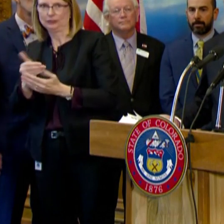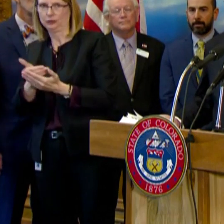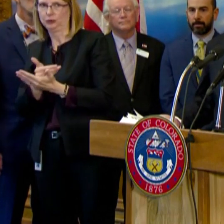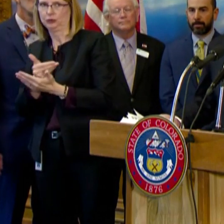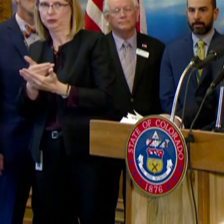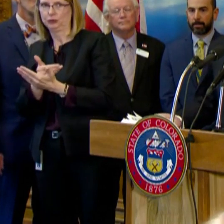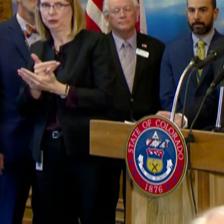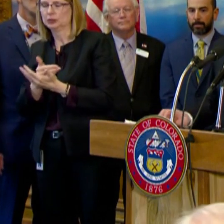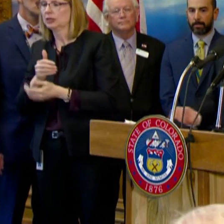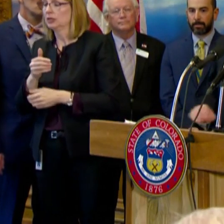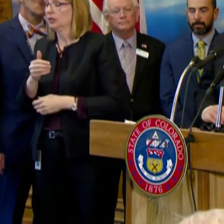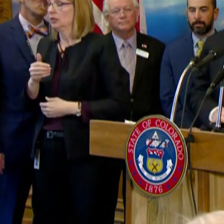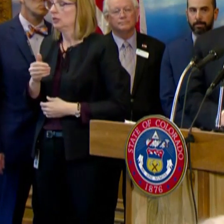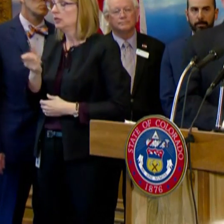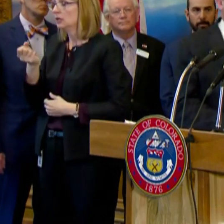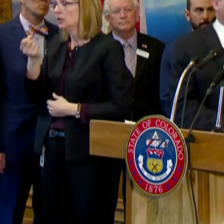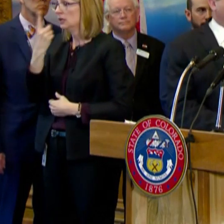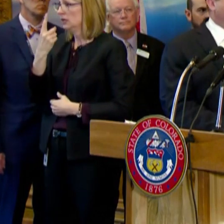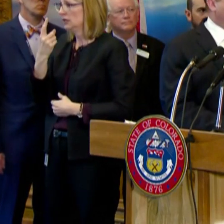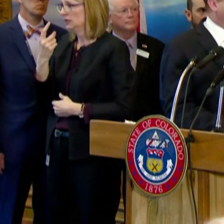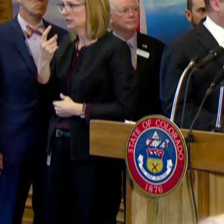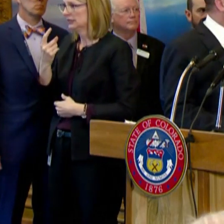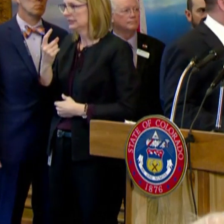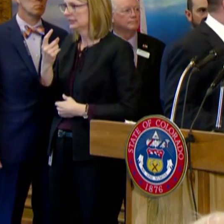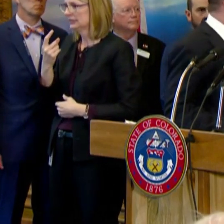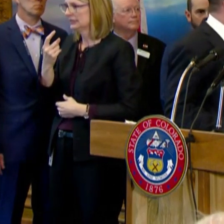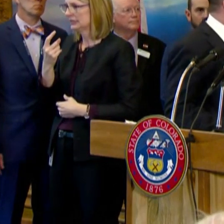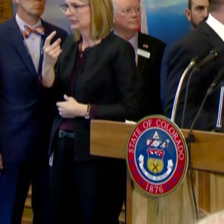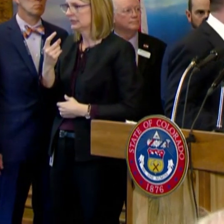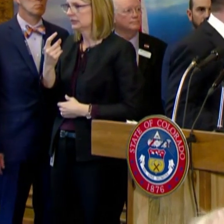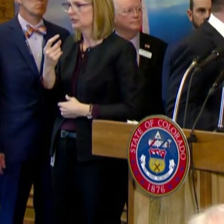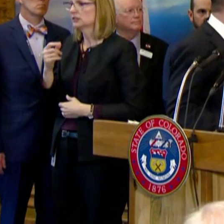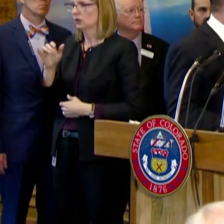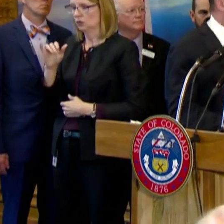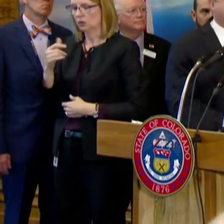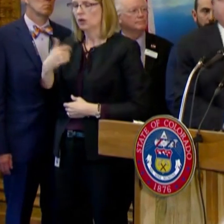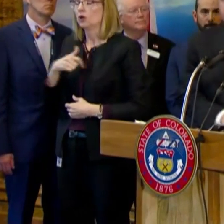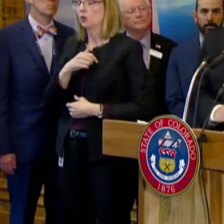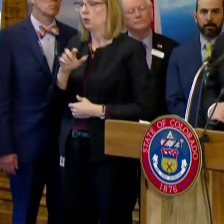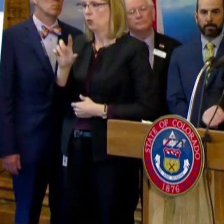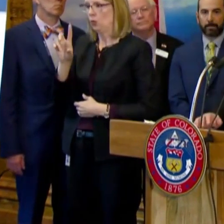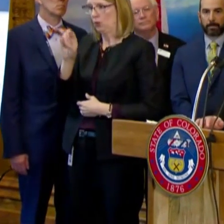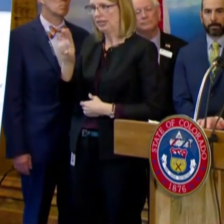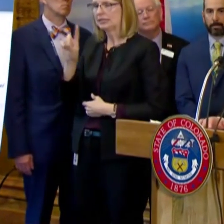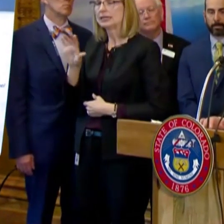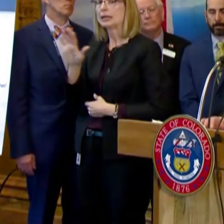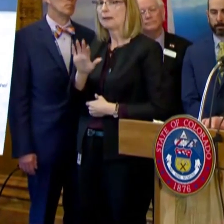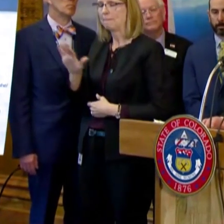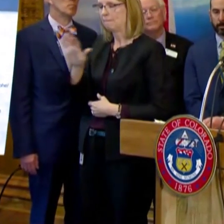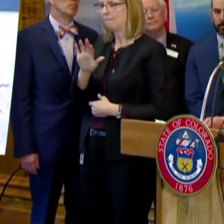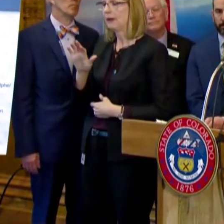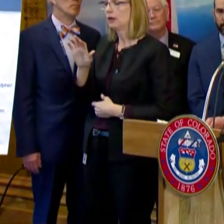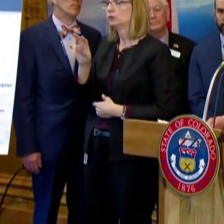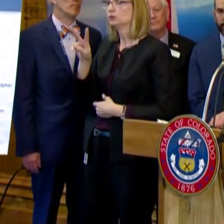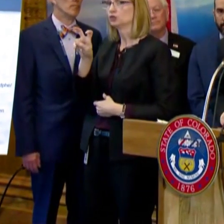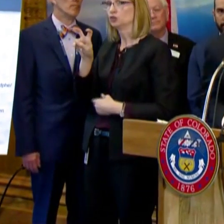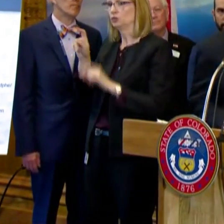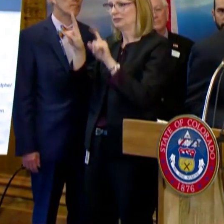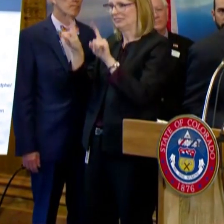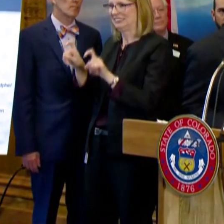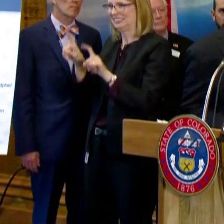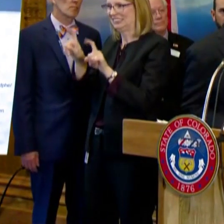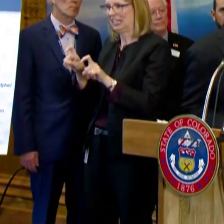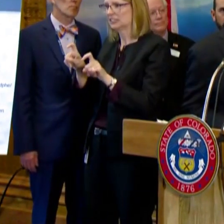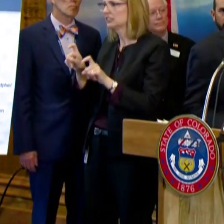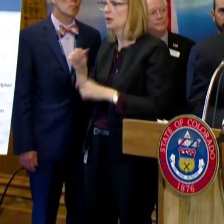place at the state lab, we had conducted roughly 24 tests, and we were not able to do